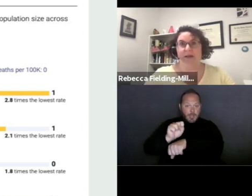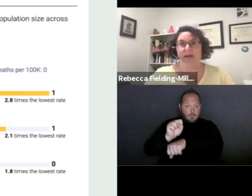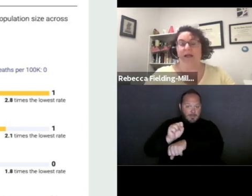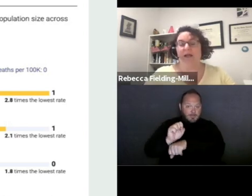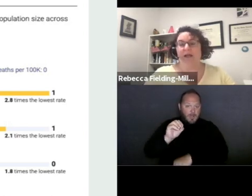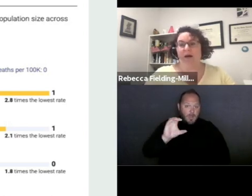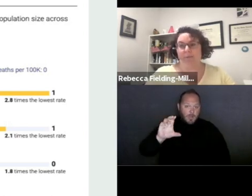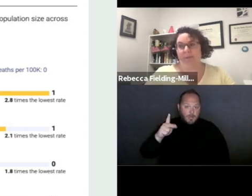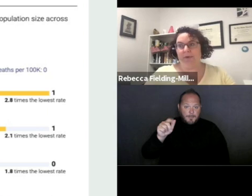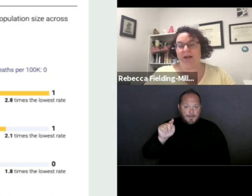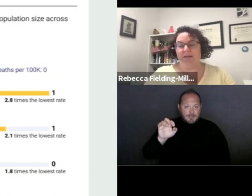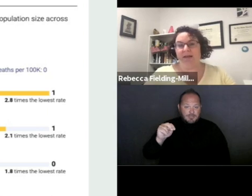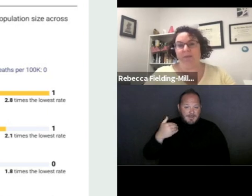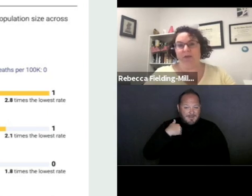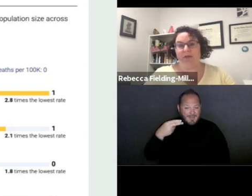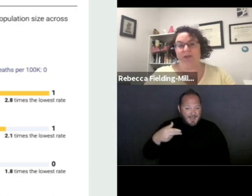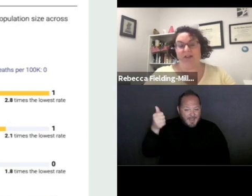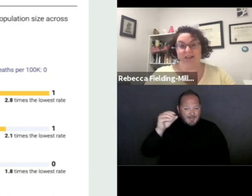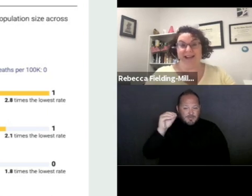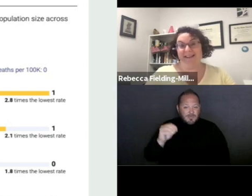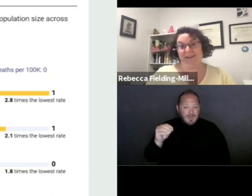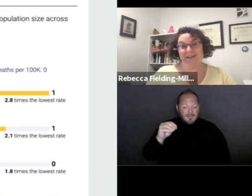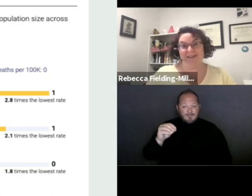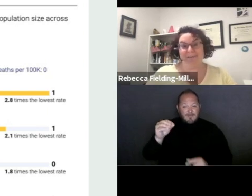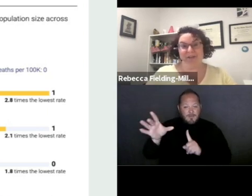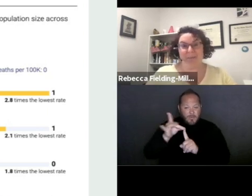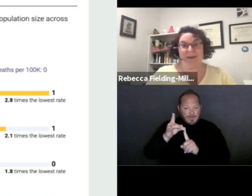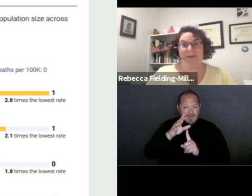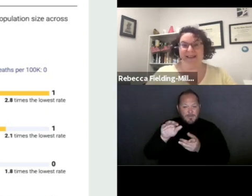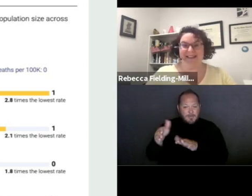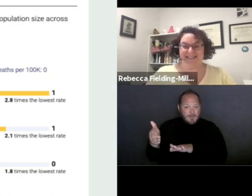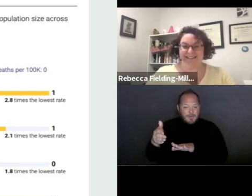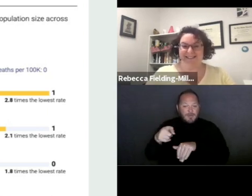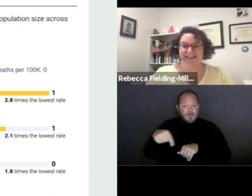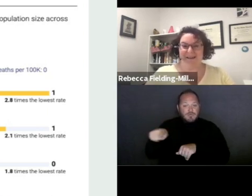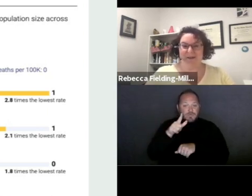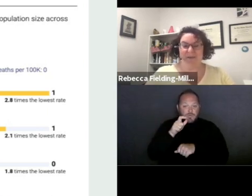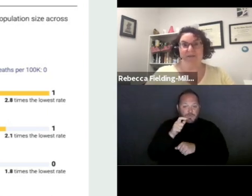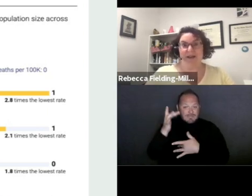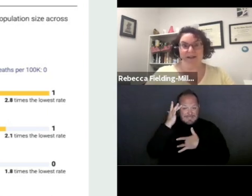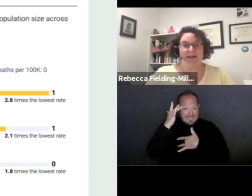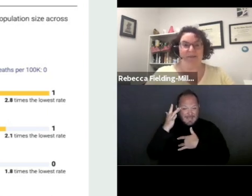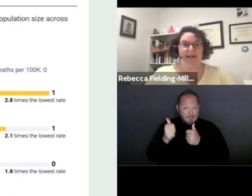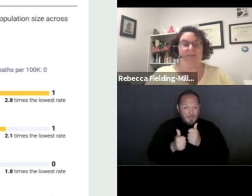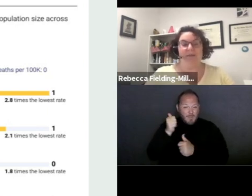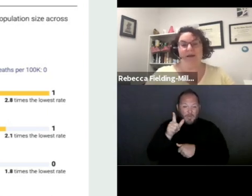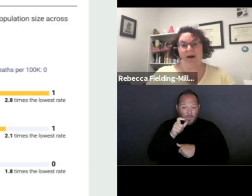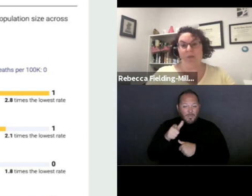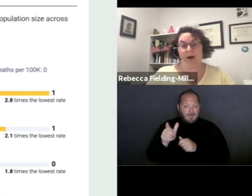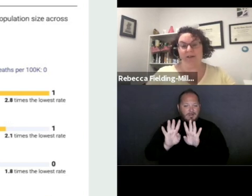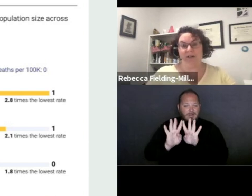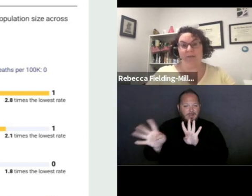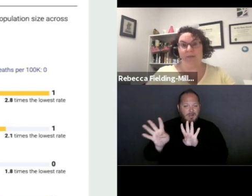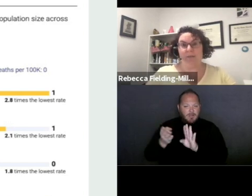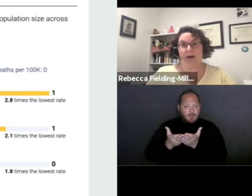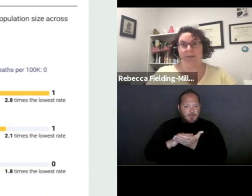and morbidity, people who got sick the most, was actually line cooks. So, people in kitchens who make very little money